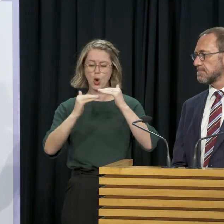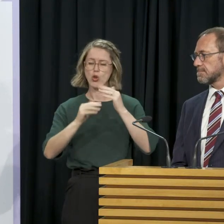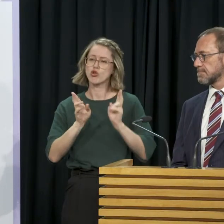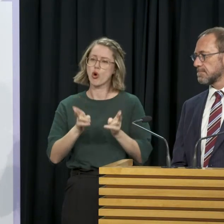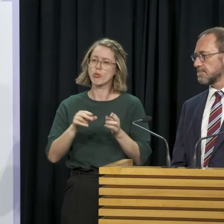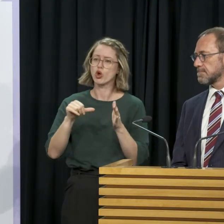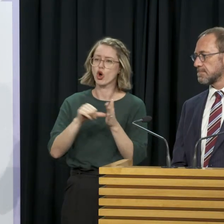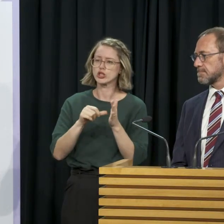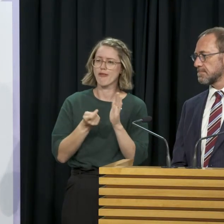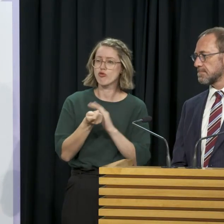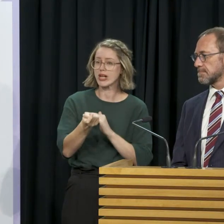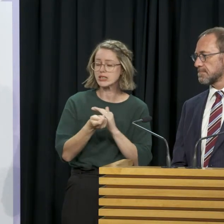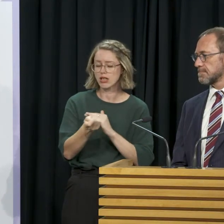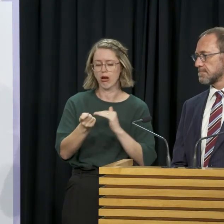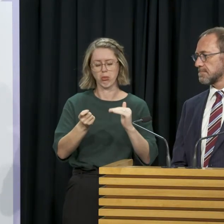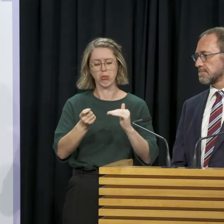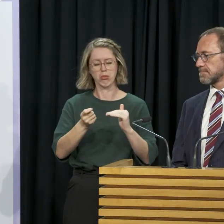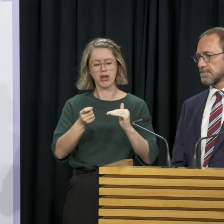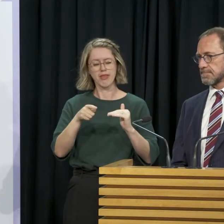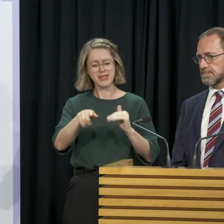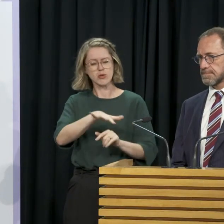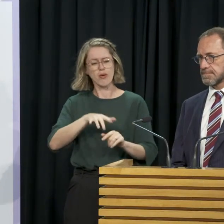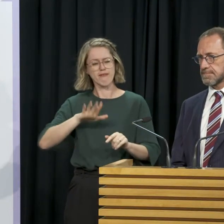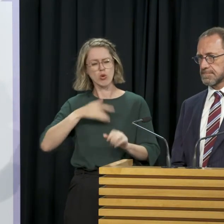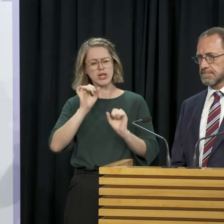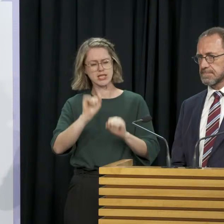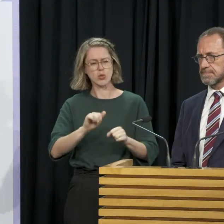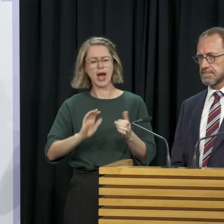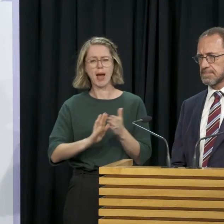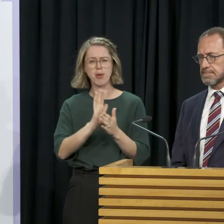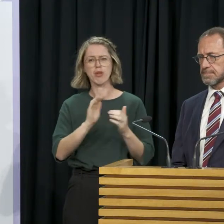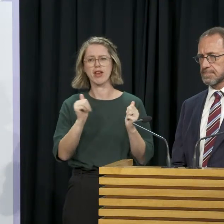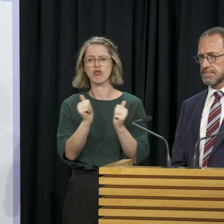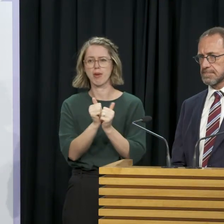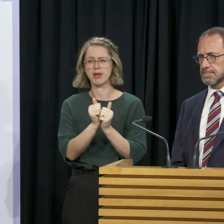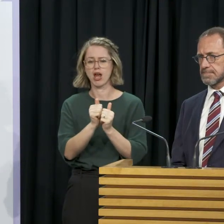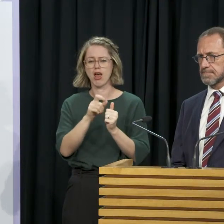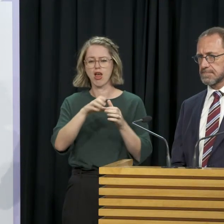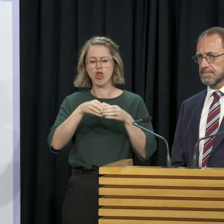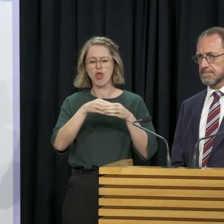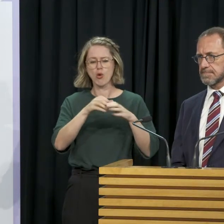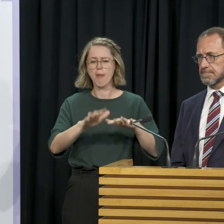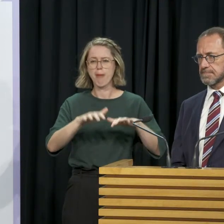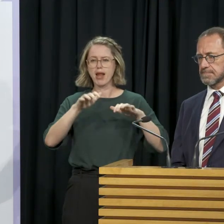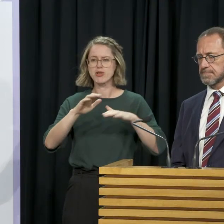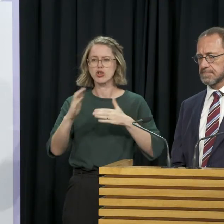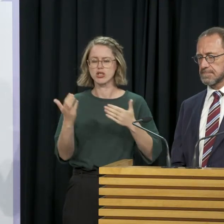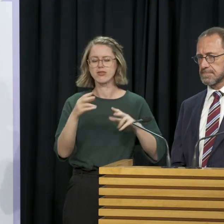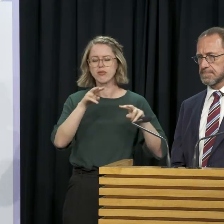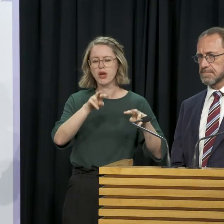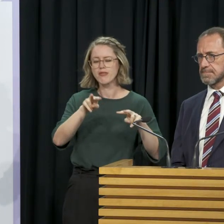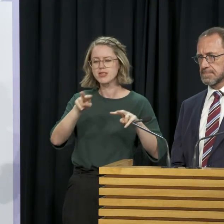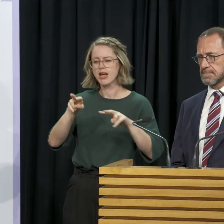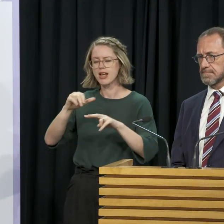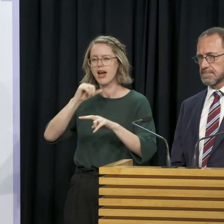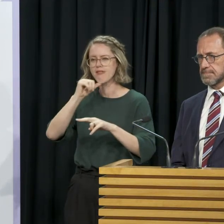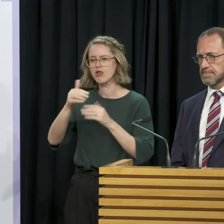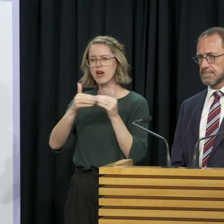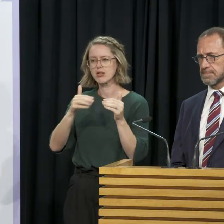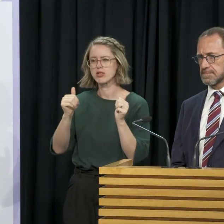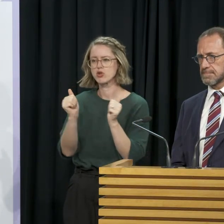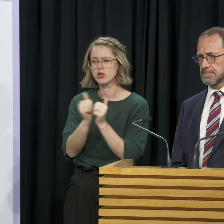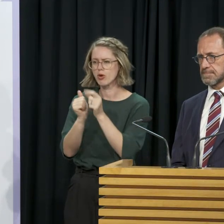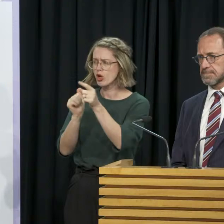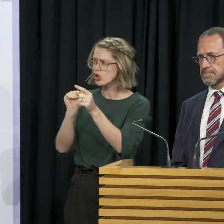made a declaration here that they are, and therefore are happy with the arrangement. And they're the ones that really need to keep that oversight on whether those arrangements are suitable.